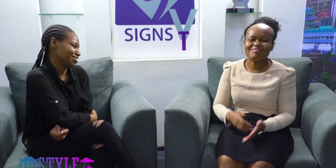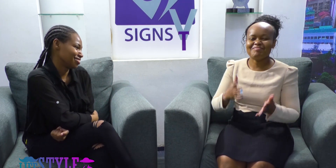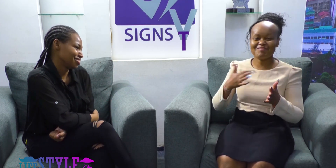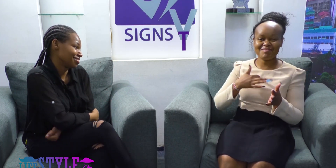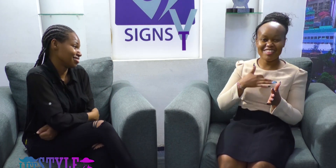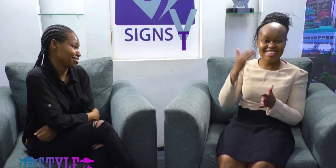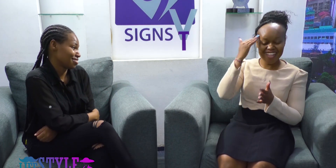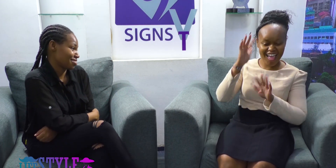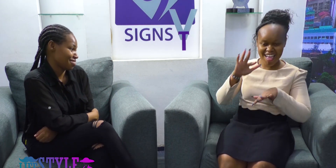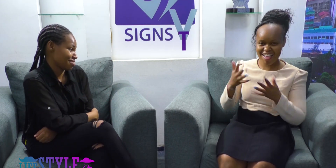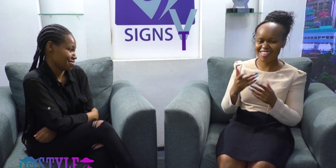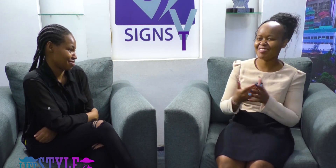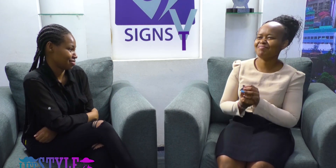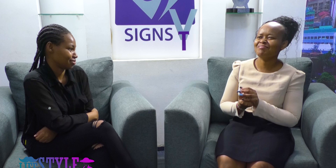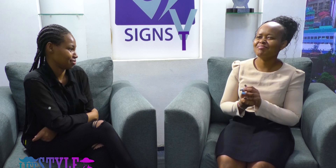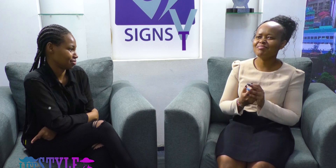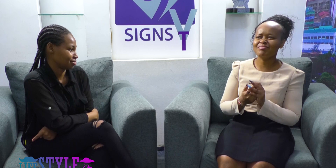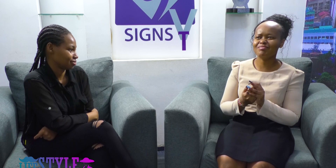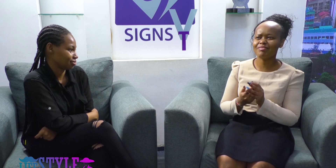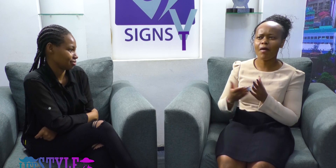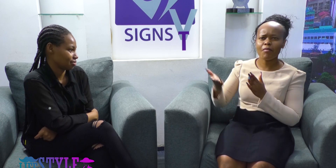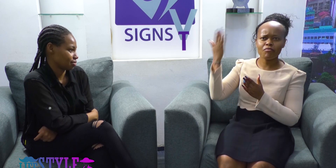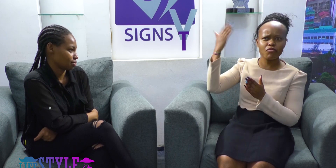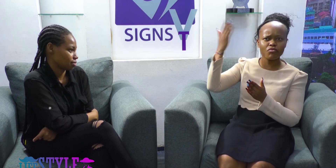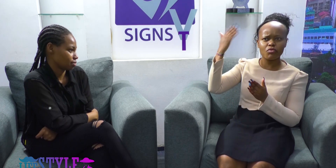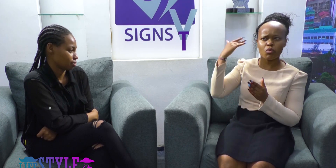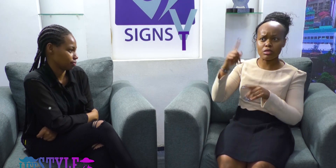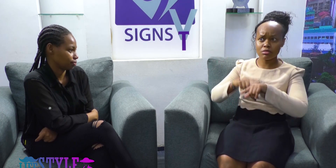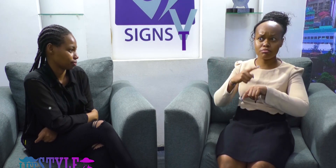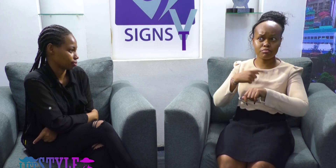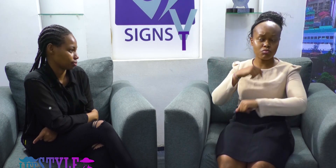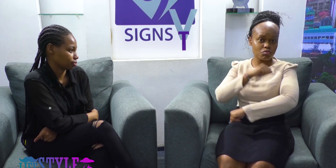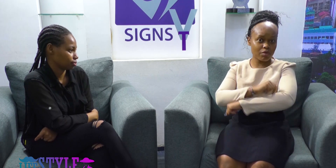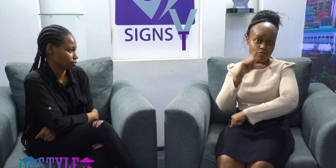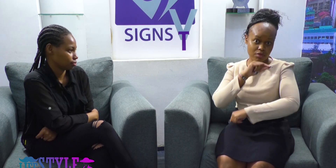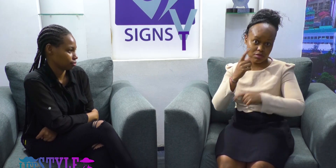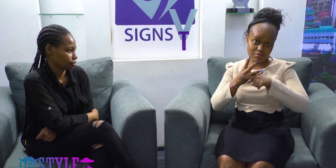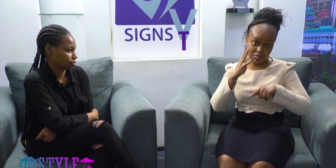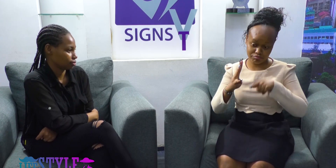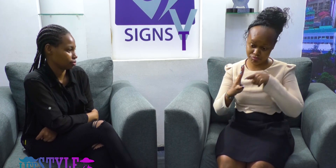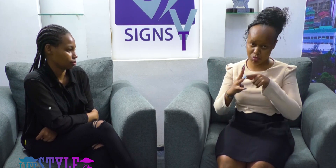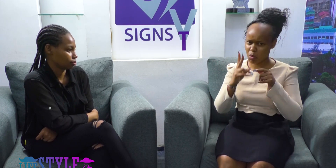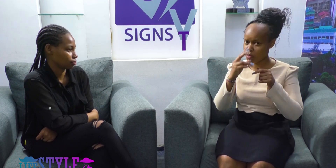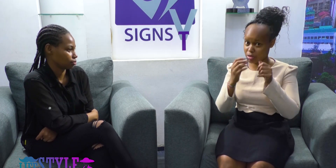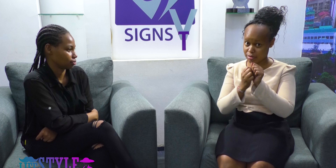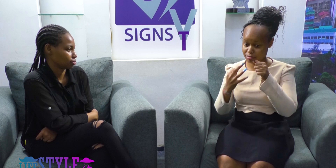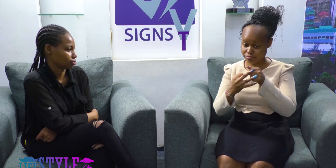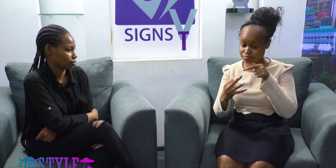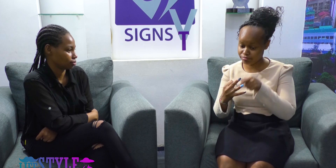explain that. Thank you. I learned about Science TV when I had just finished my